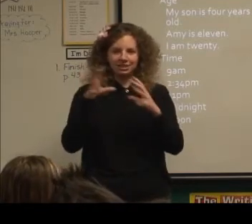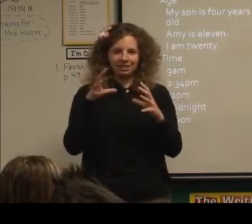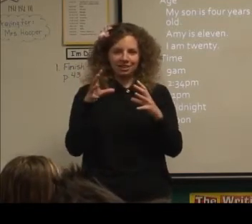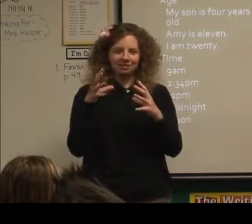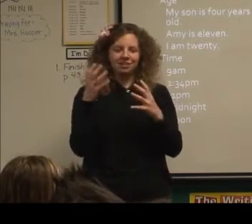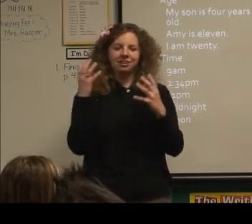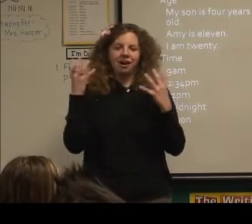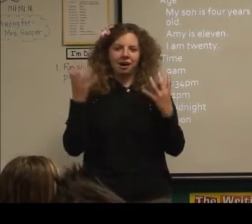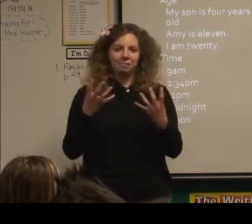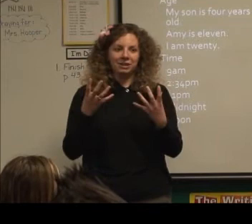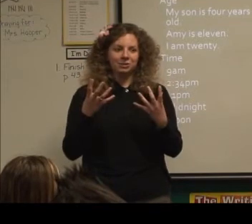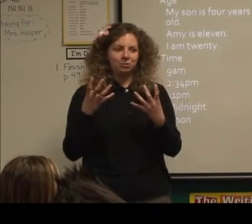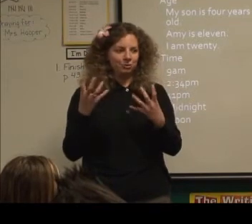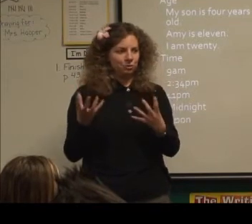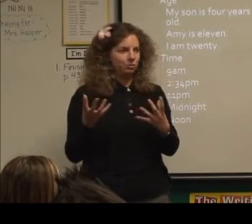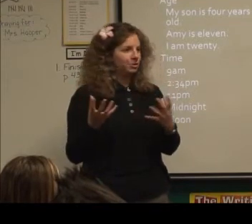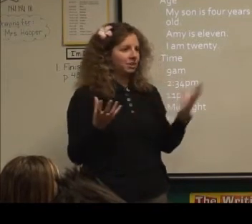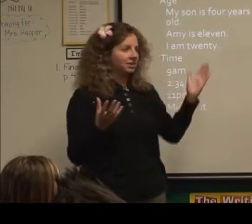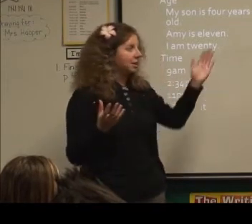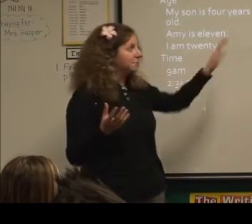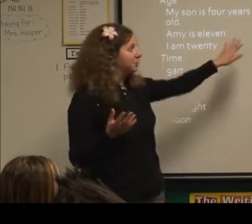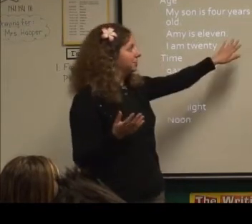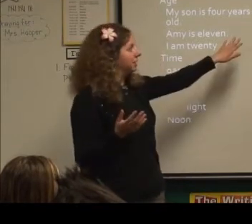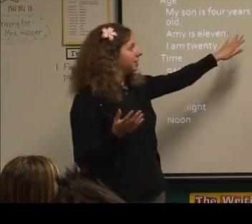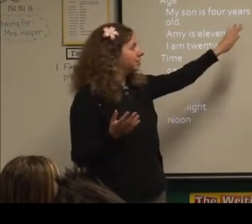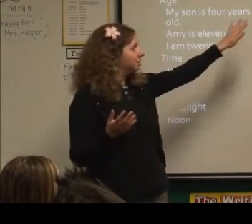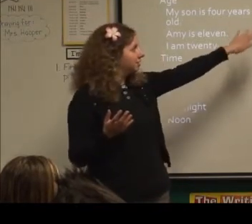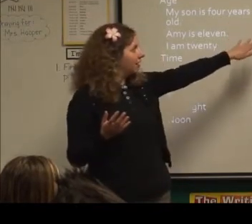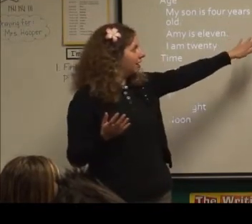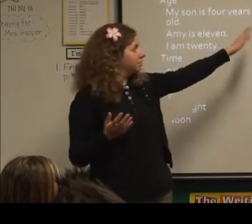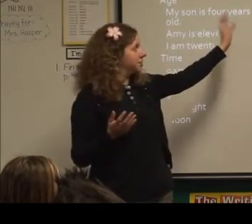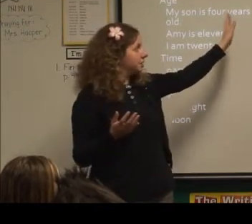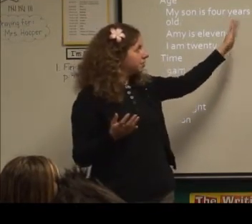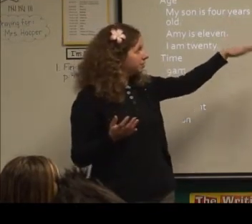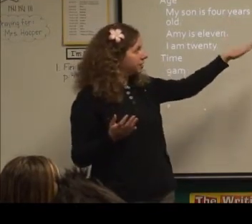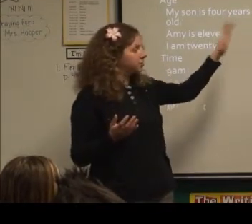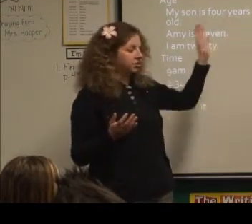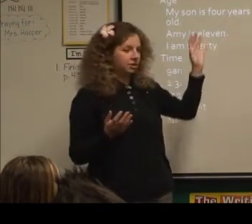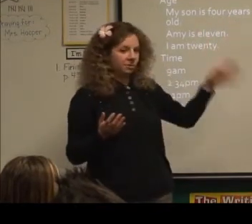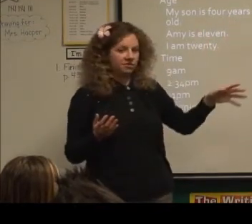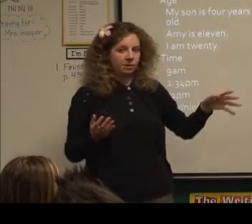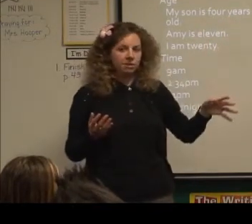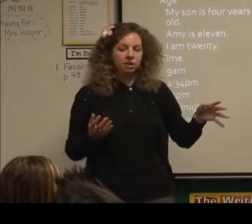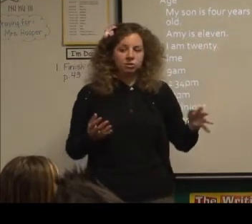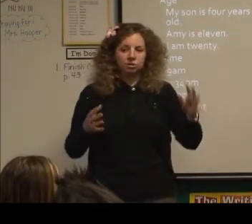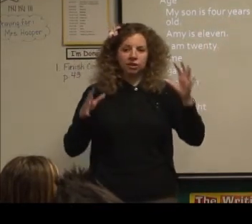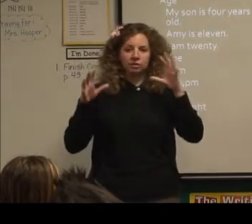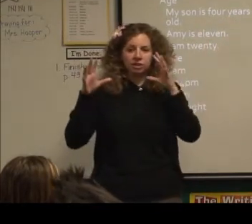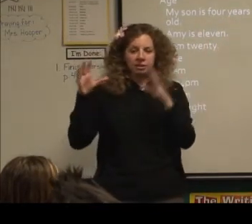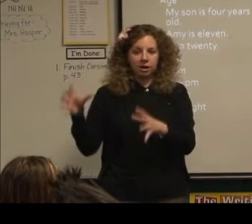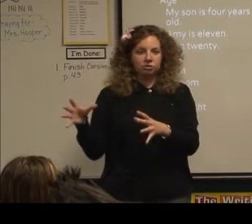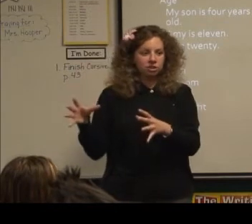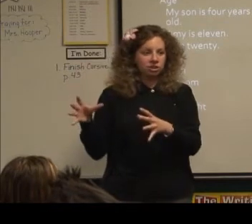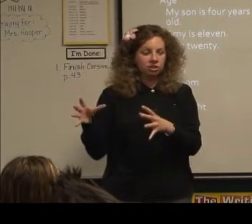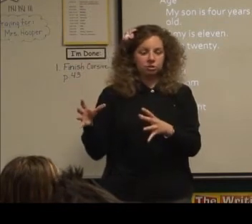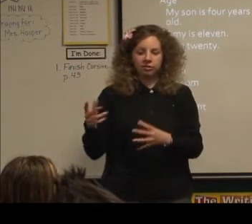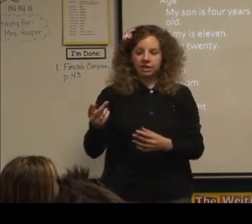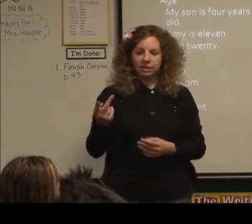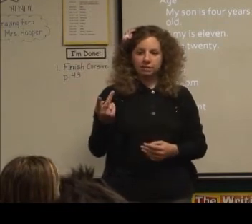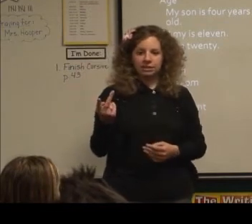translating it, because you use a setup using the number of us or the number of them. So if I was talking about just the two of us, I would